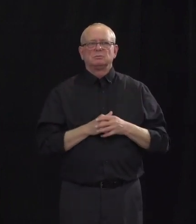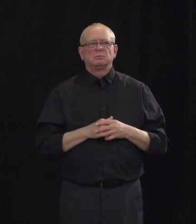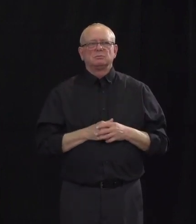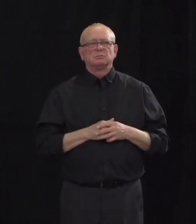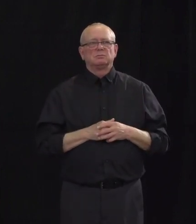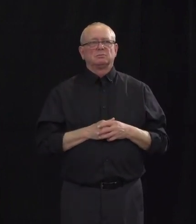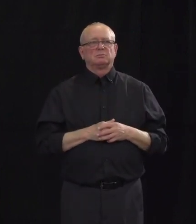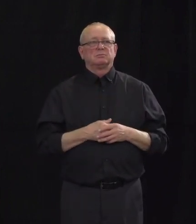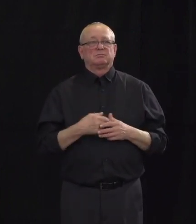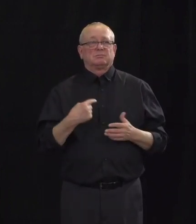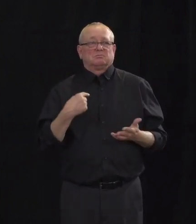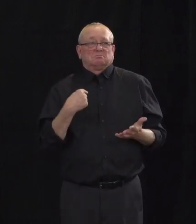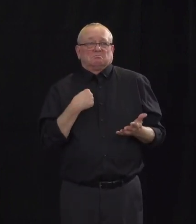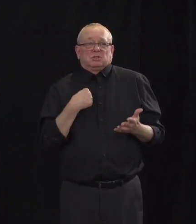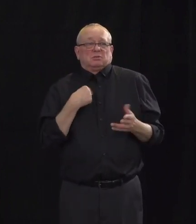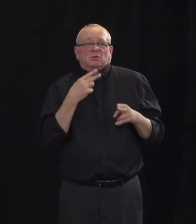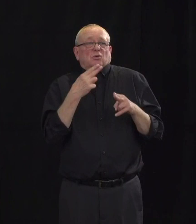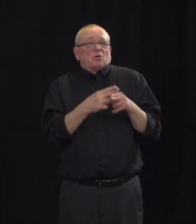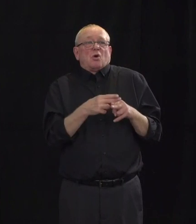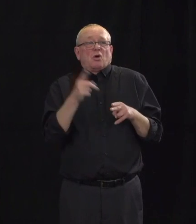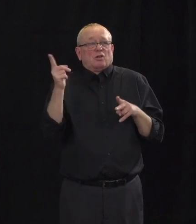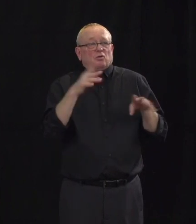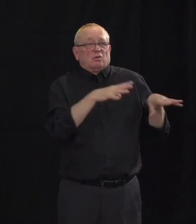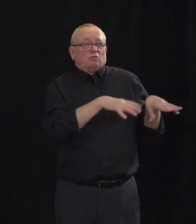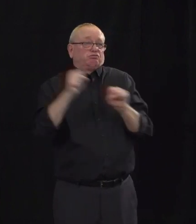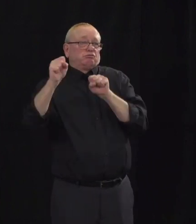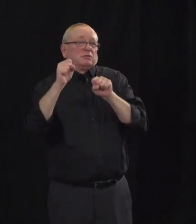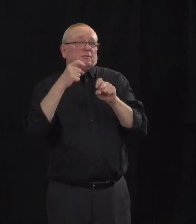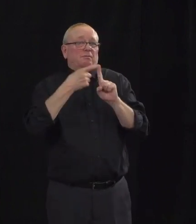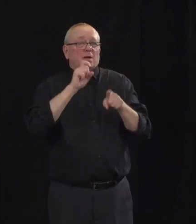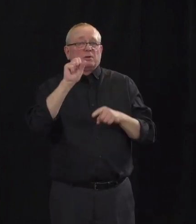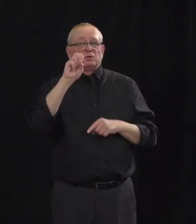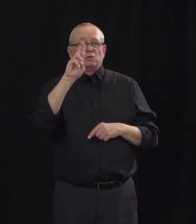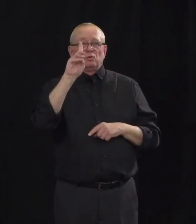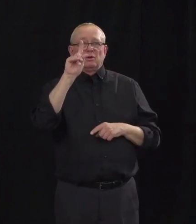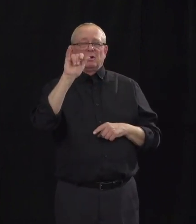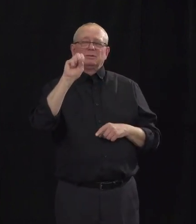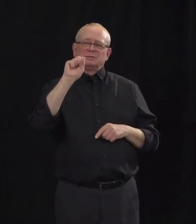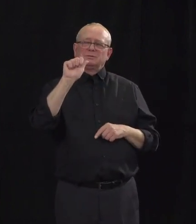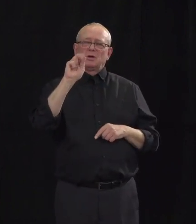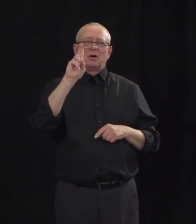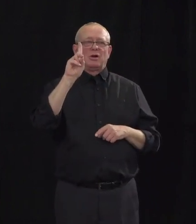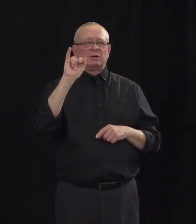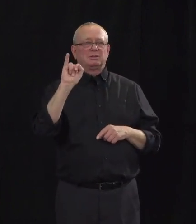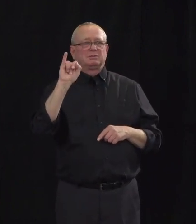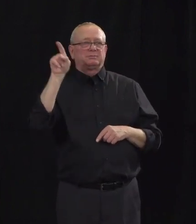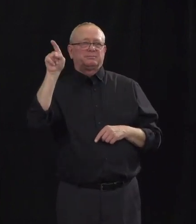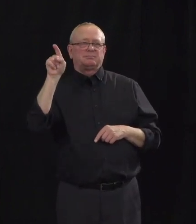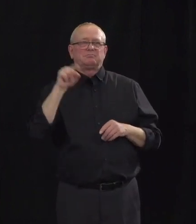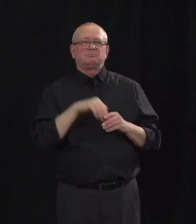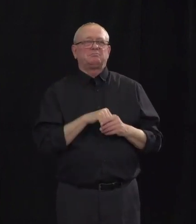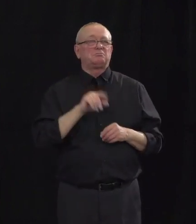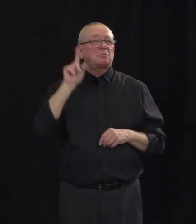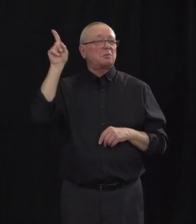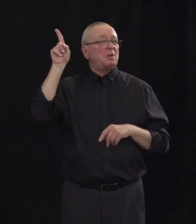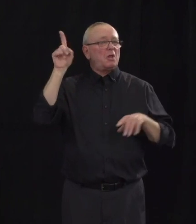Saudi oil, in the U.S. Gulf Coast complex. And that is going to back up to